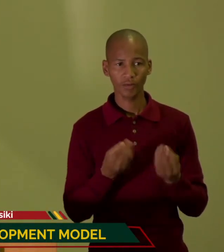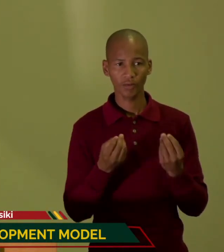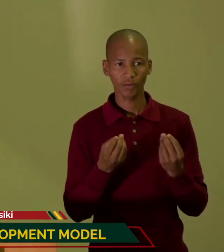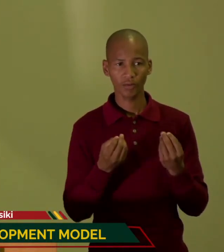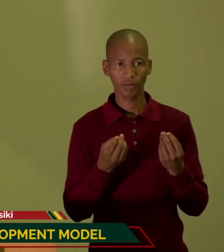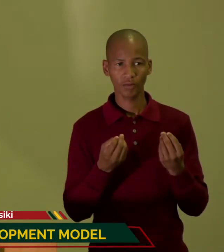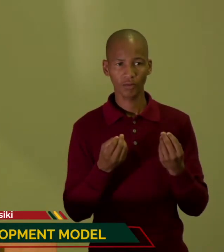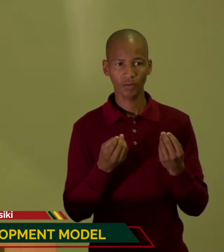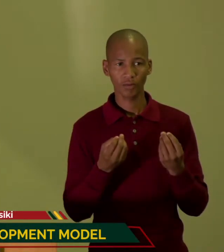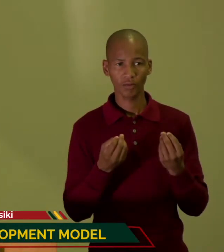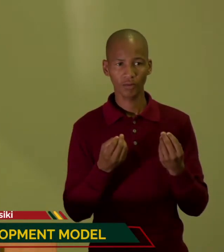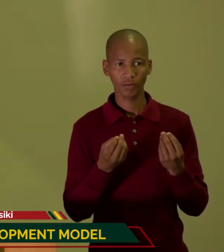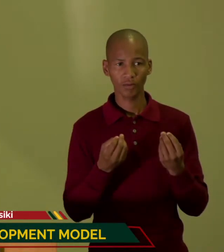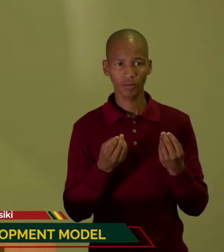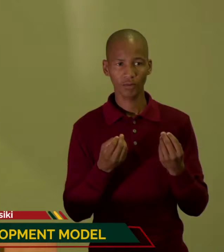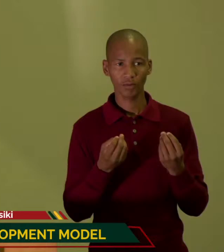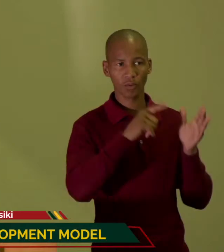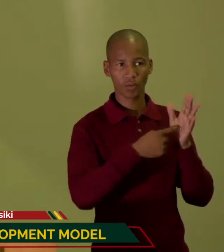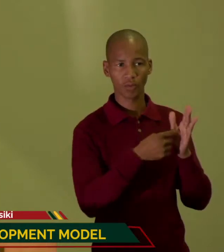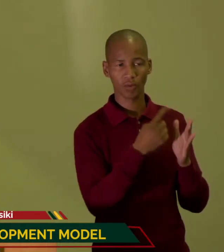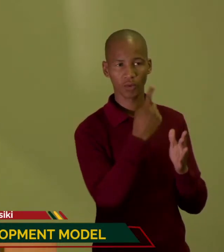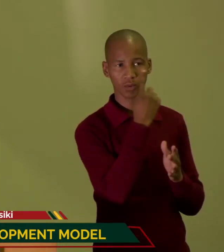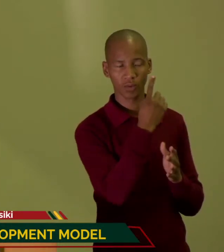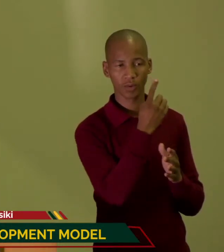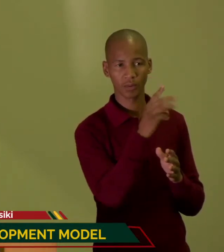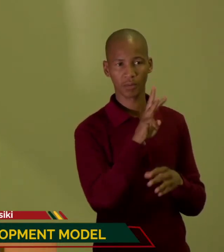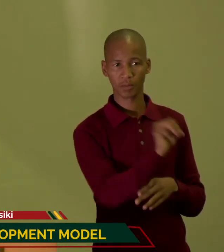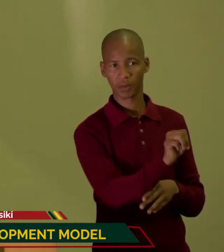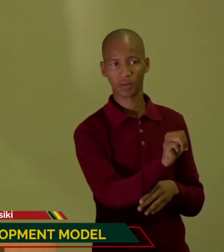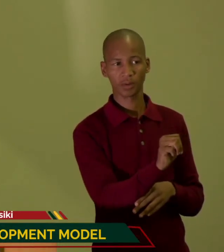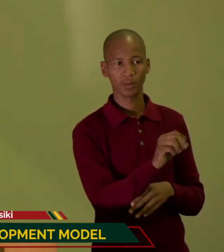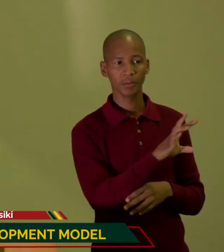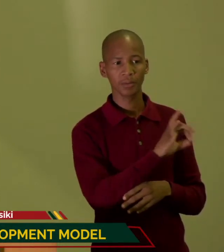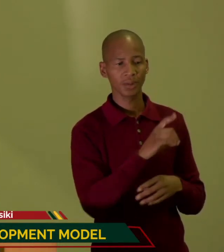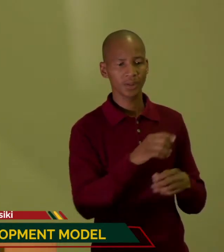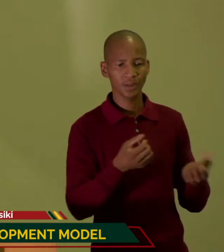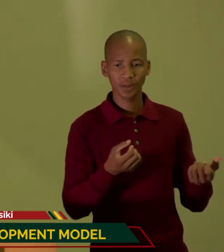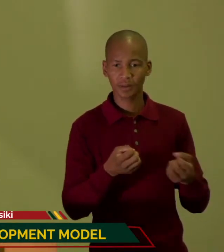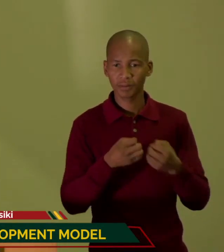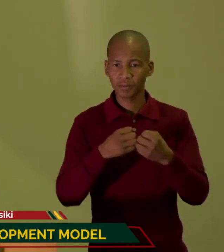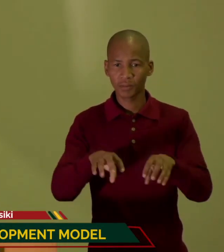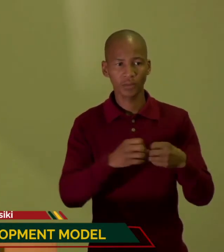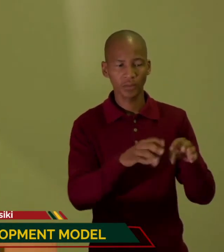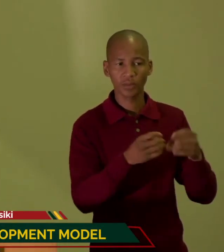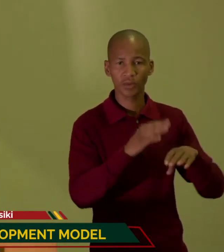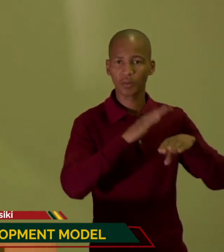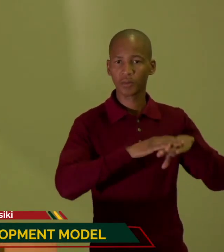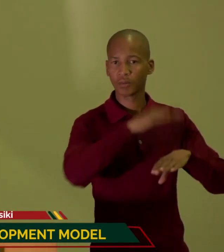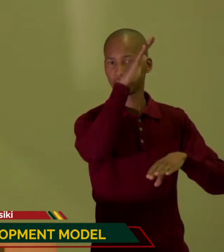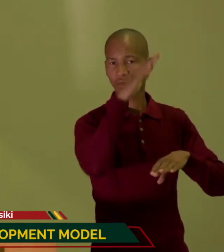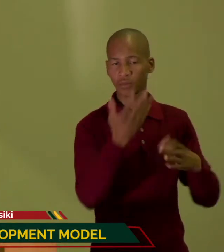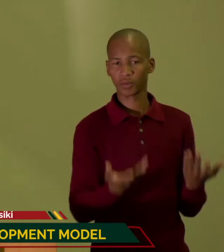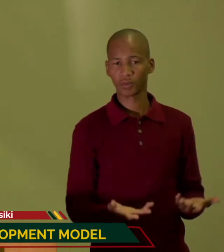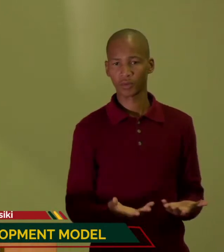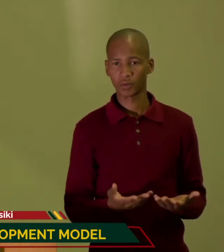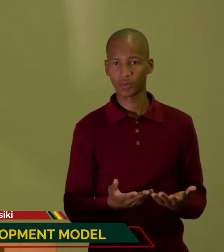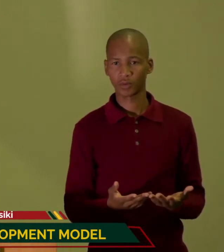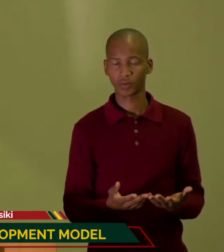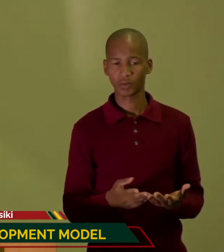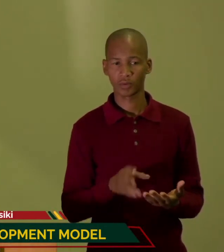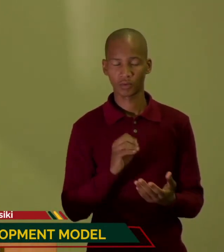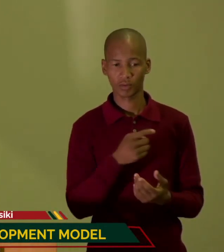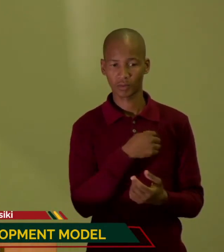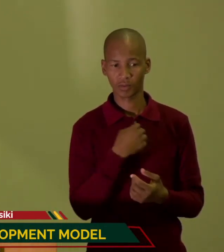million, whereas the disaster was way above that one. We even think it is